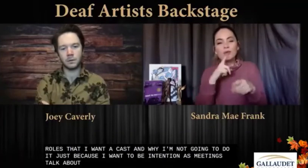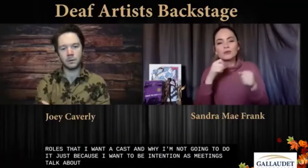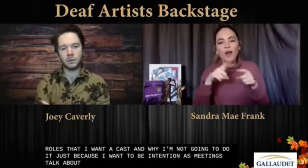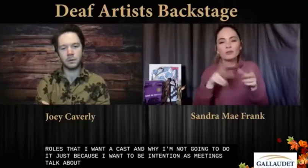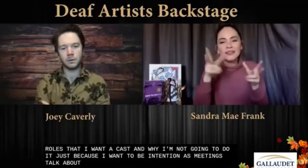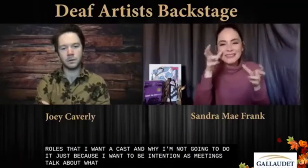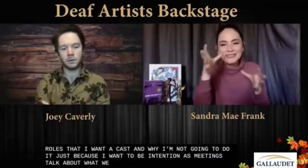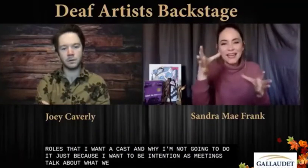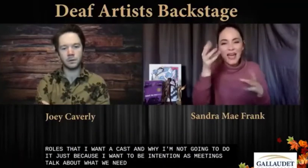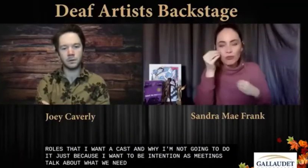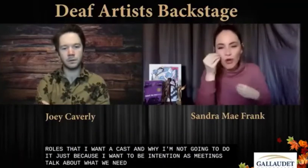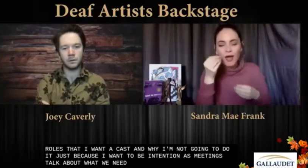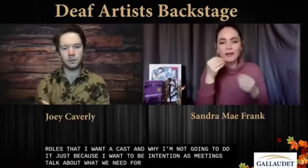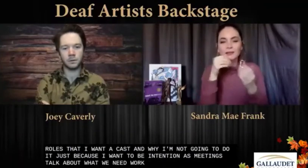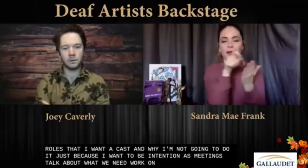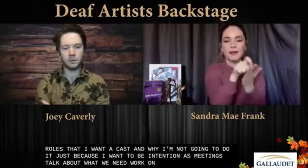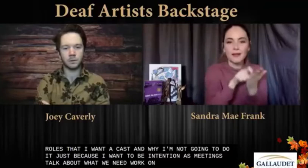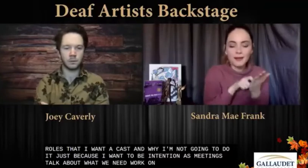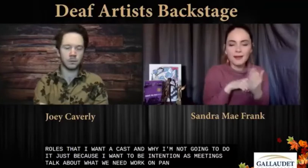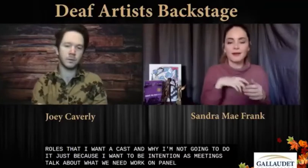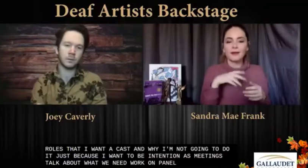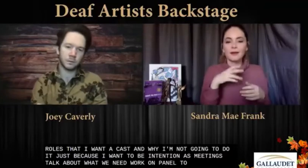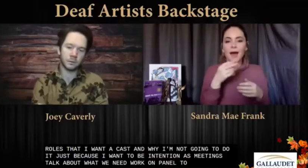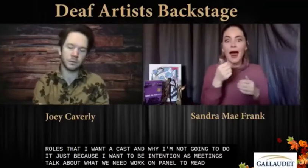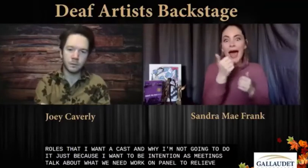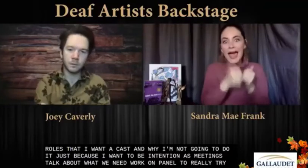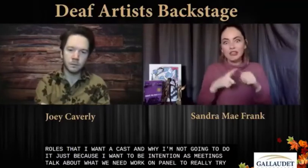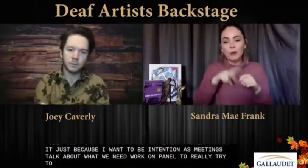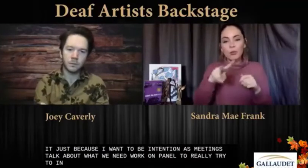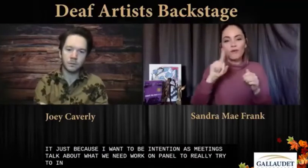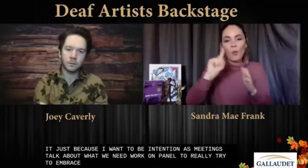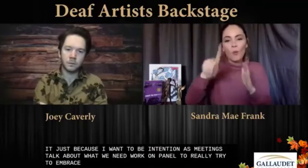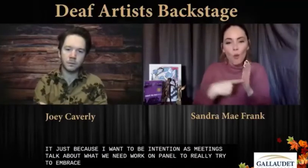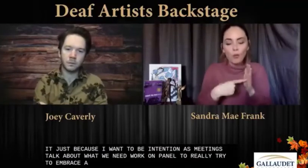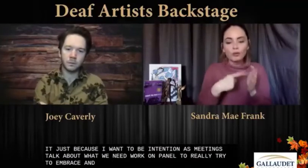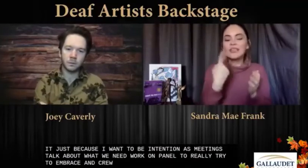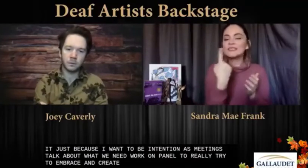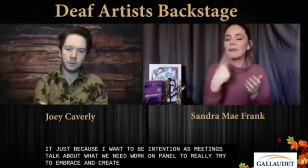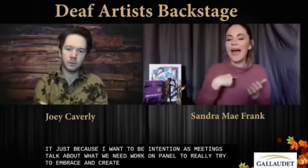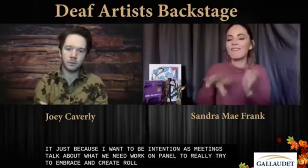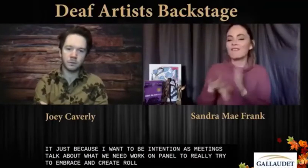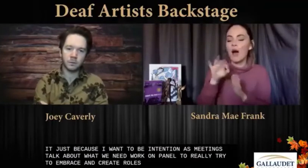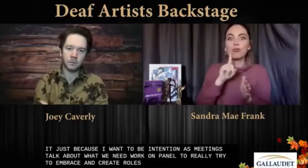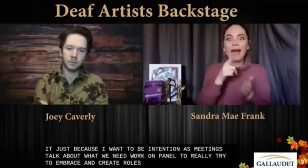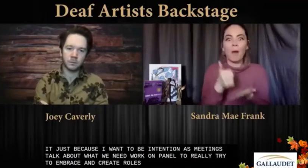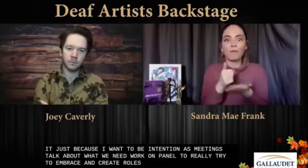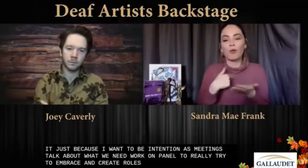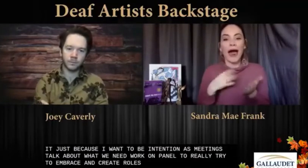what we need work on panels to really try to embrace and create roles